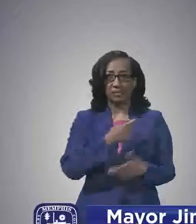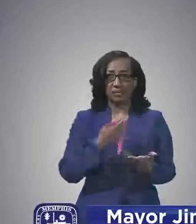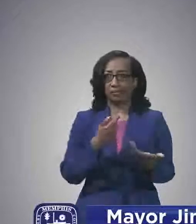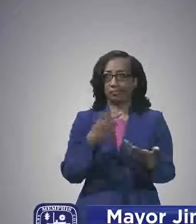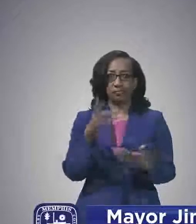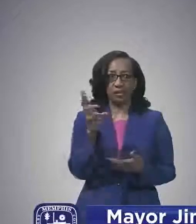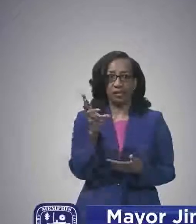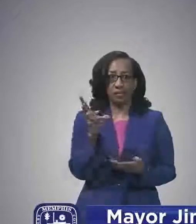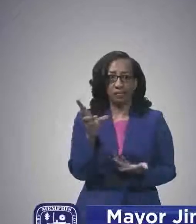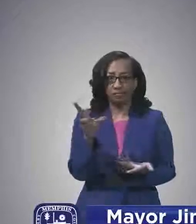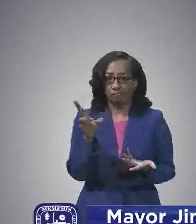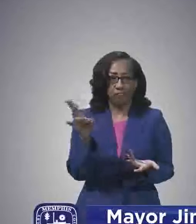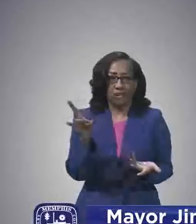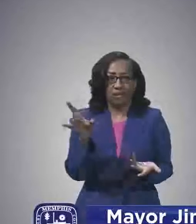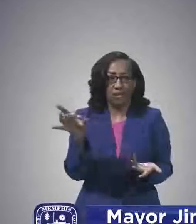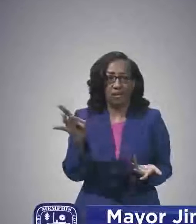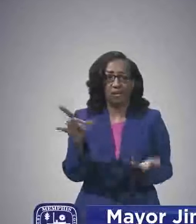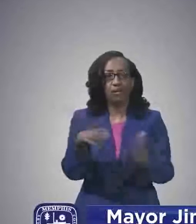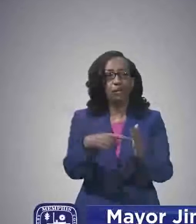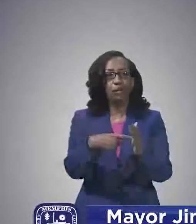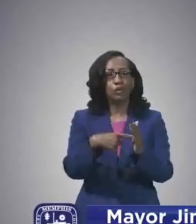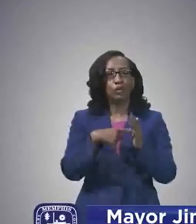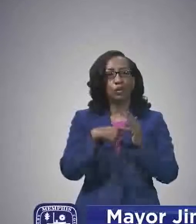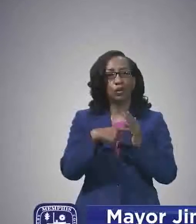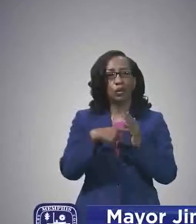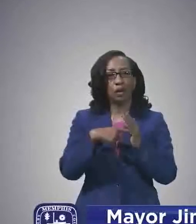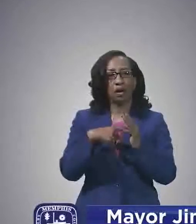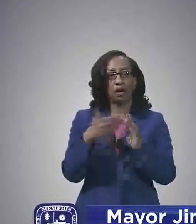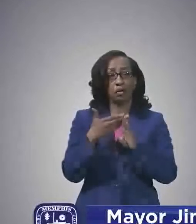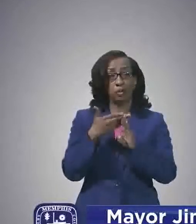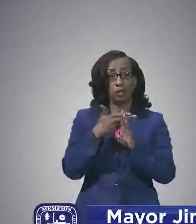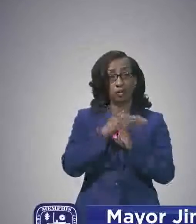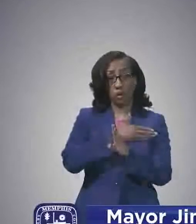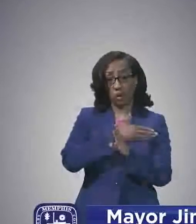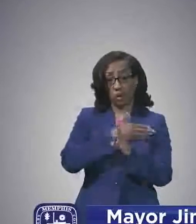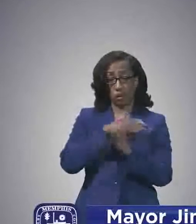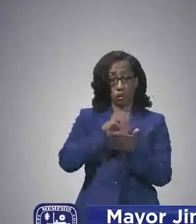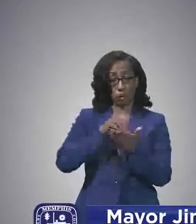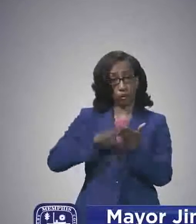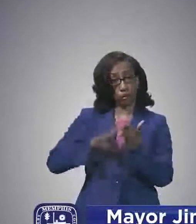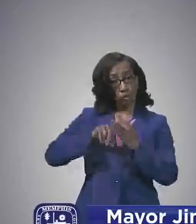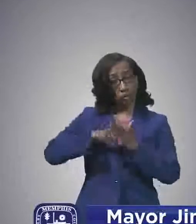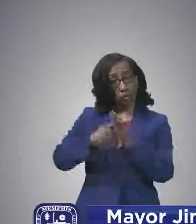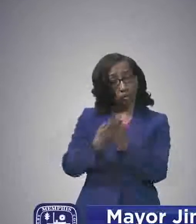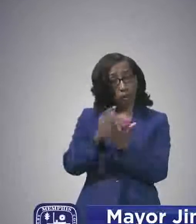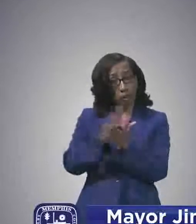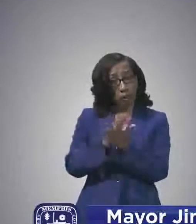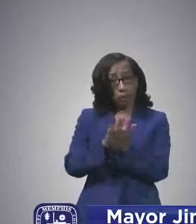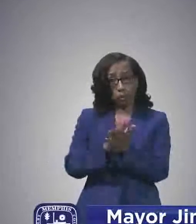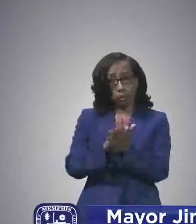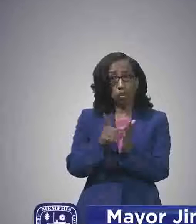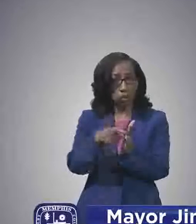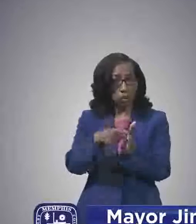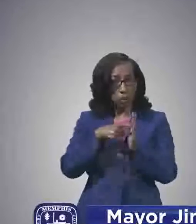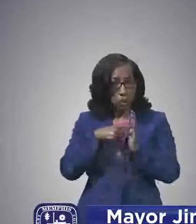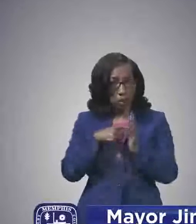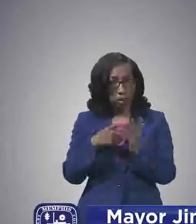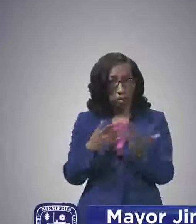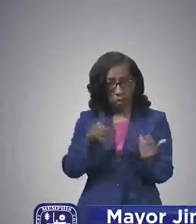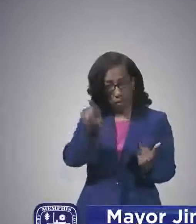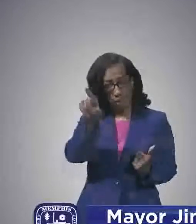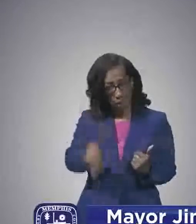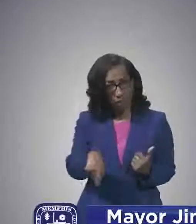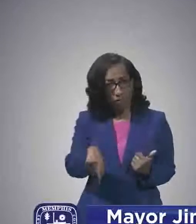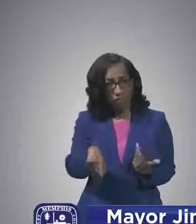8 vaccines that are required before any student starts school. They're mandated, absolutely